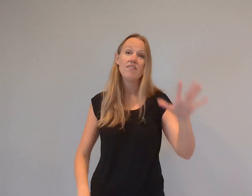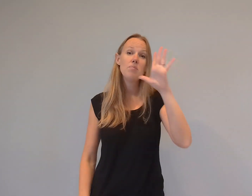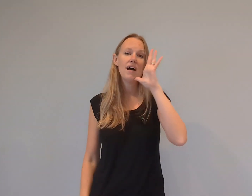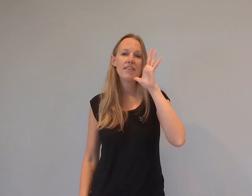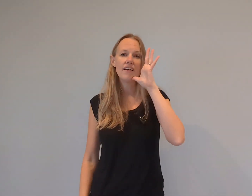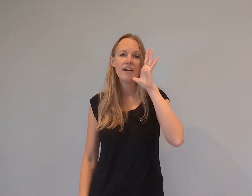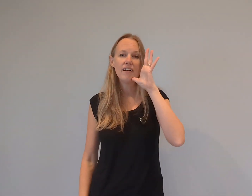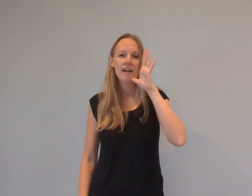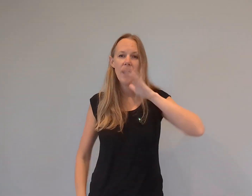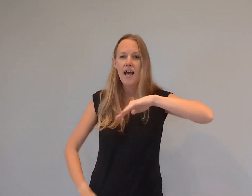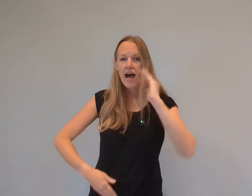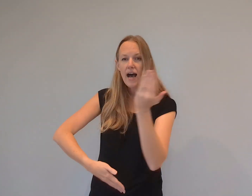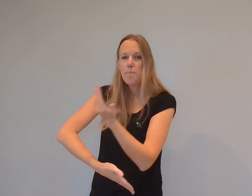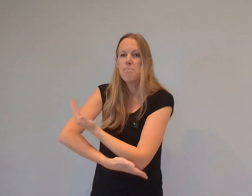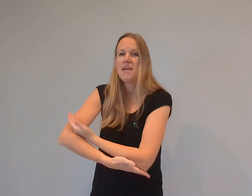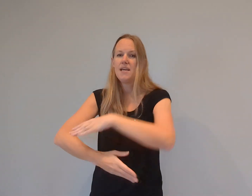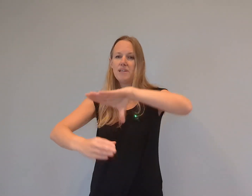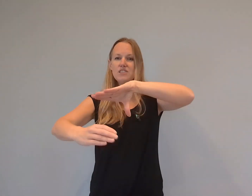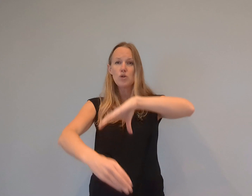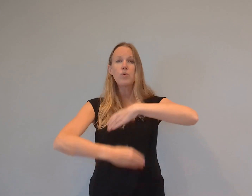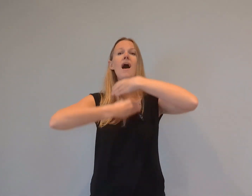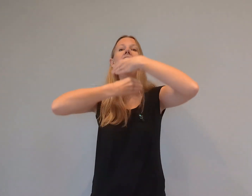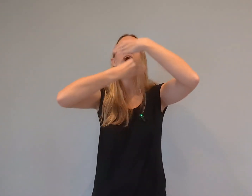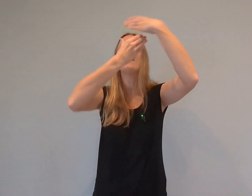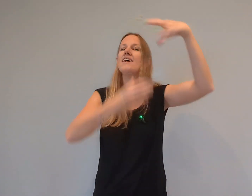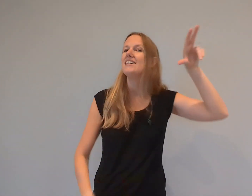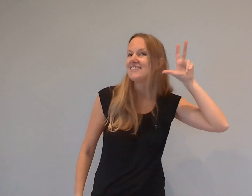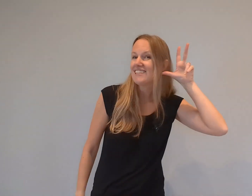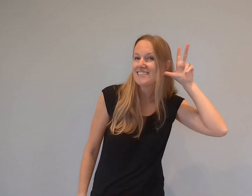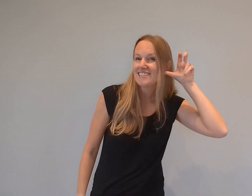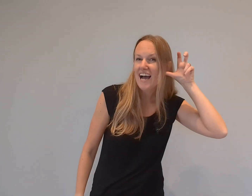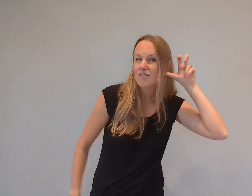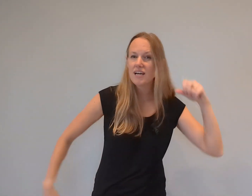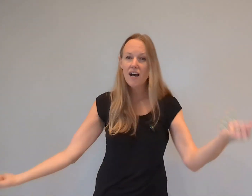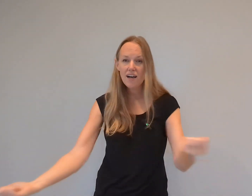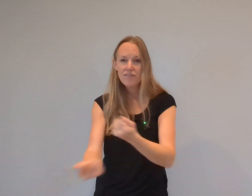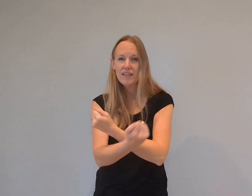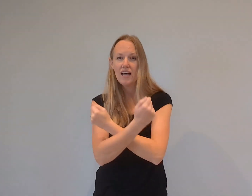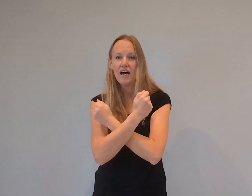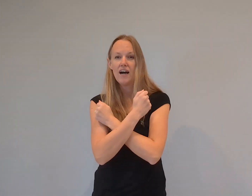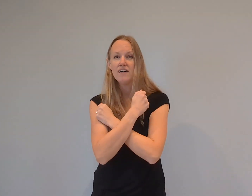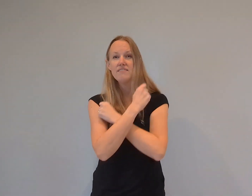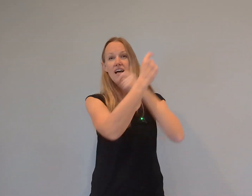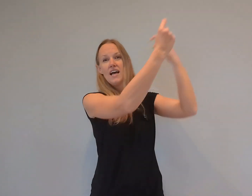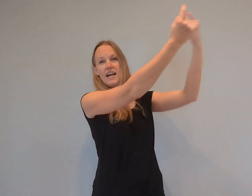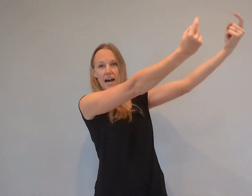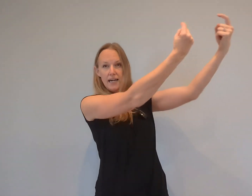a mother, a baby's cry, the sound of love.